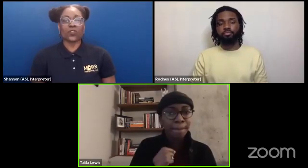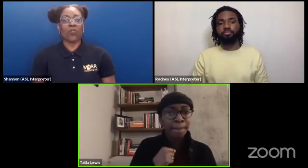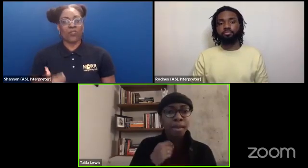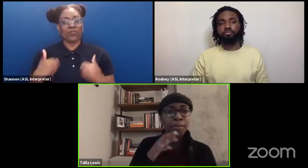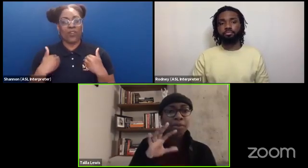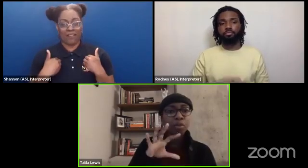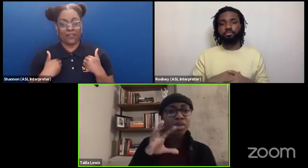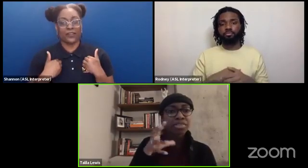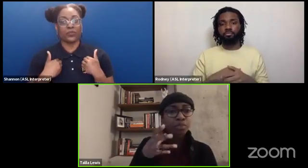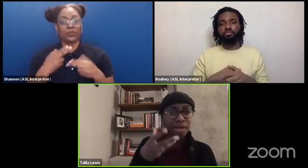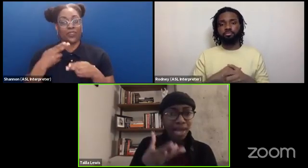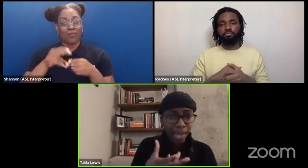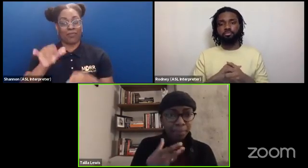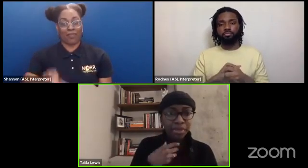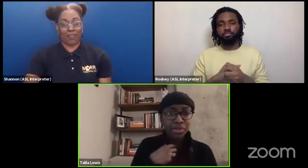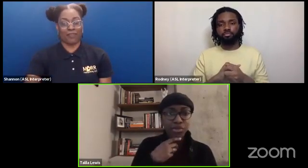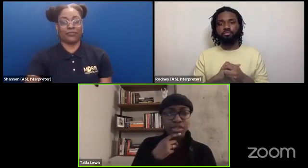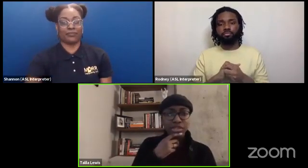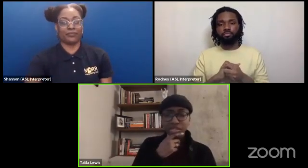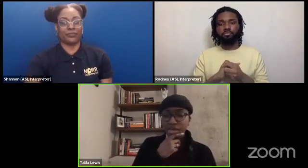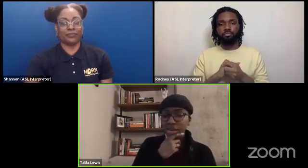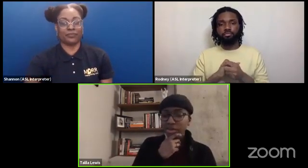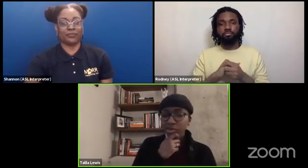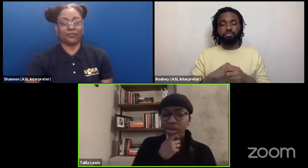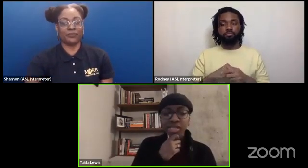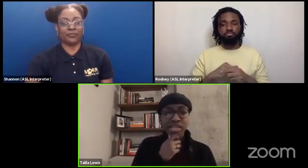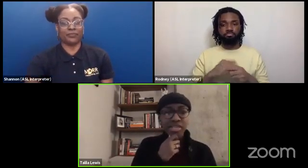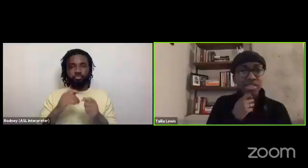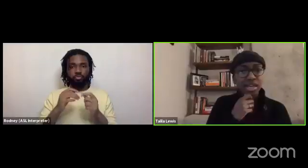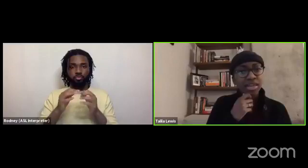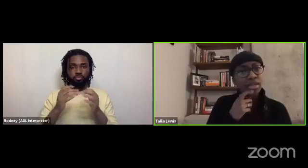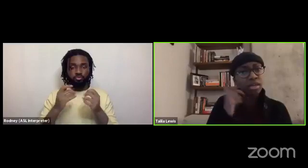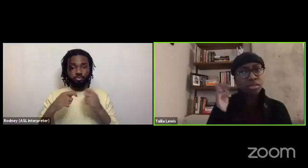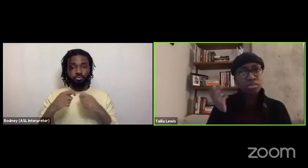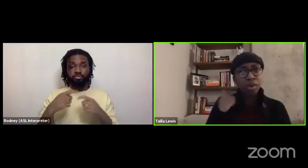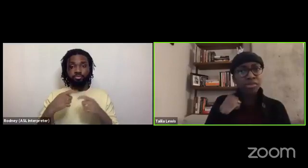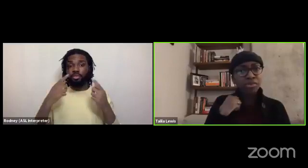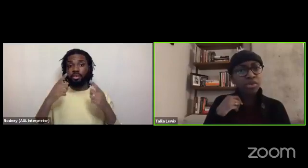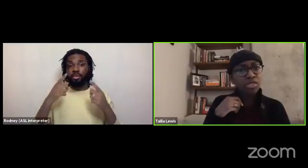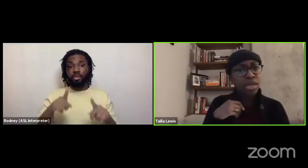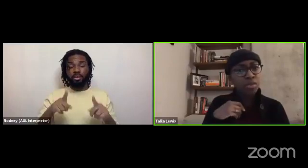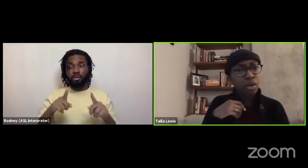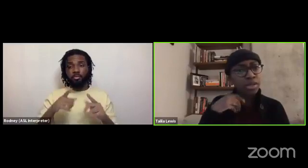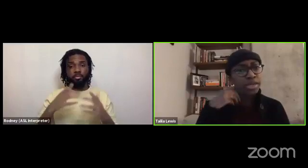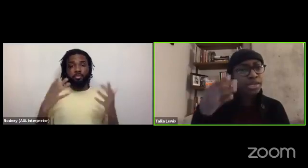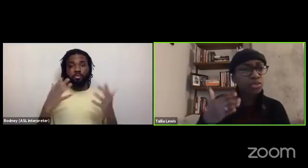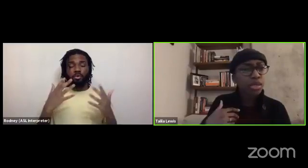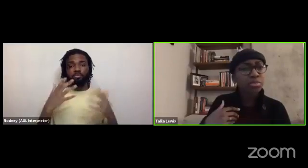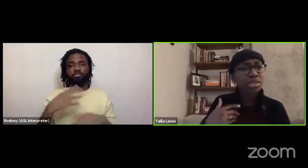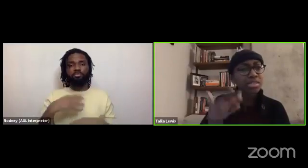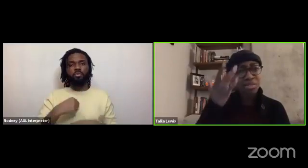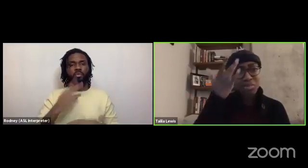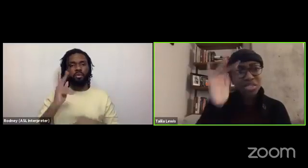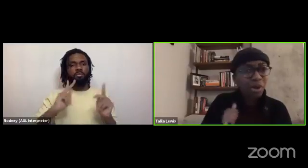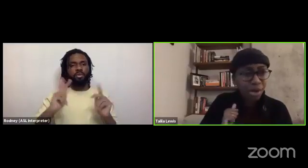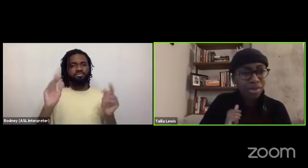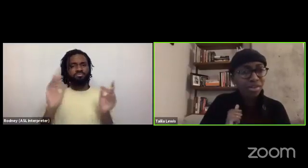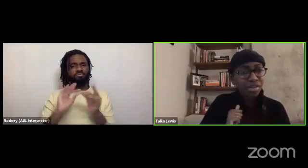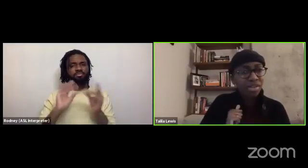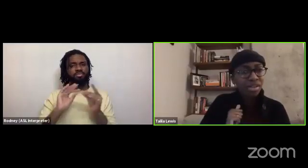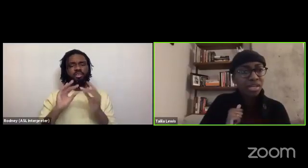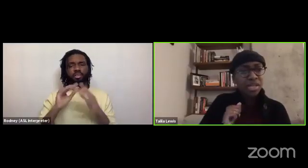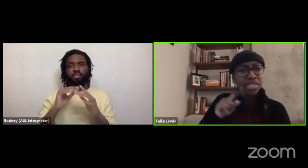that. But what happened during this time, right, is that white folks said, well, here's what it means to be